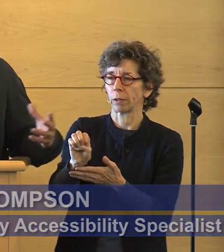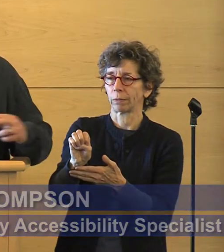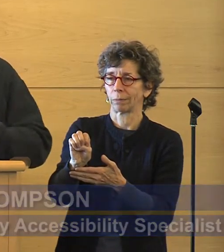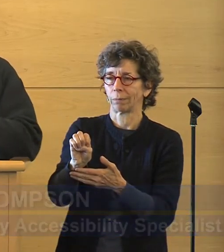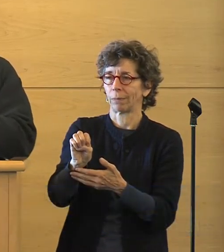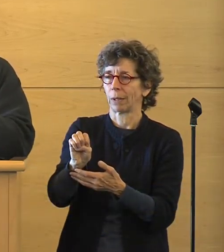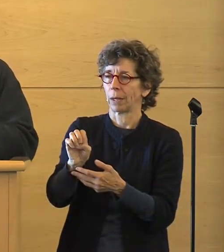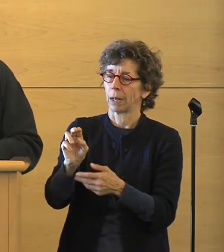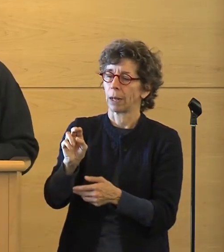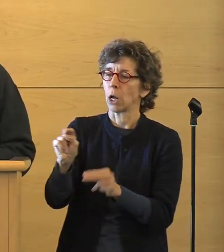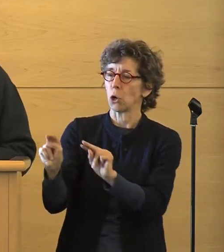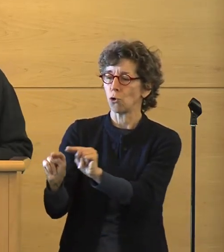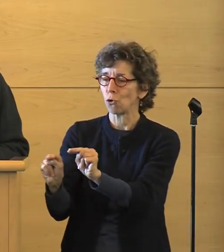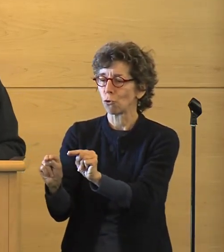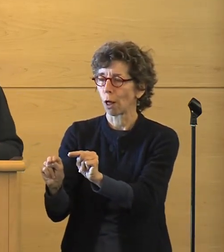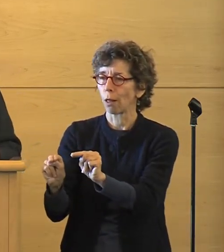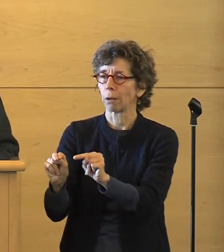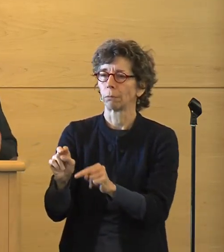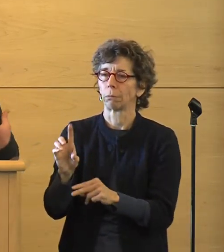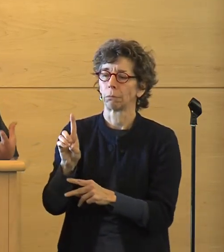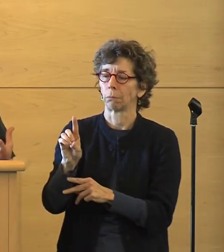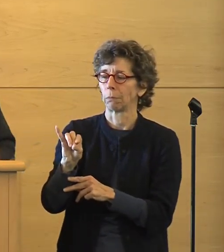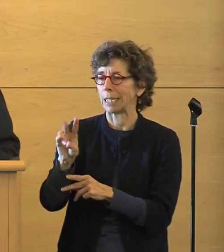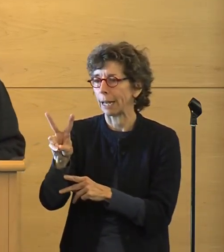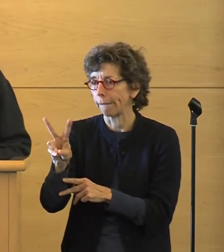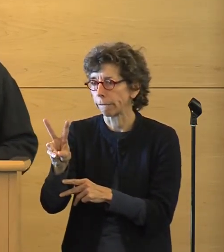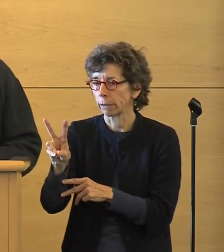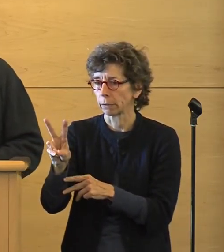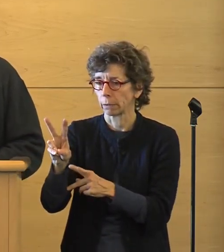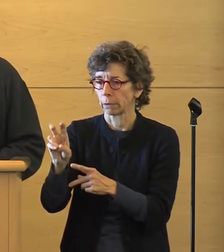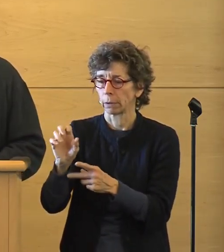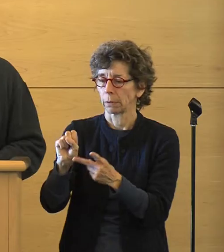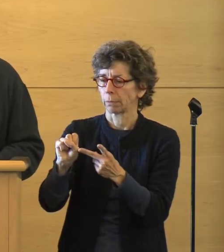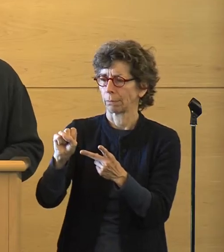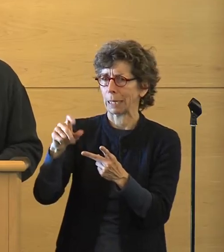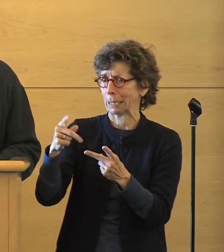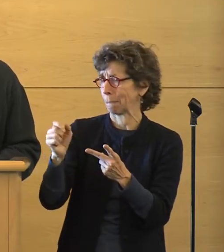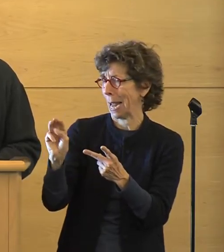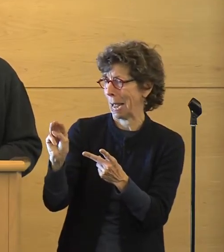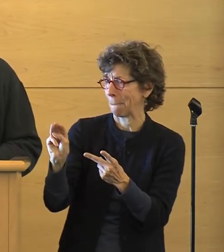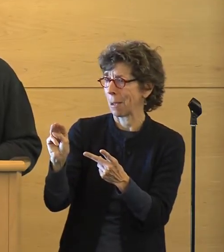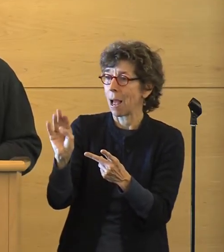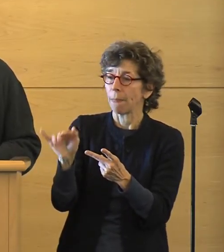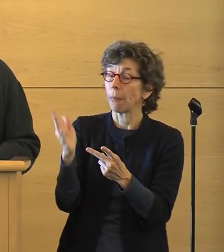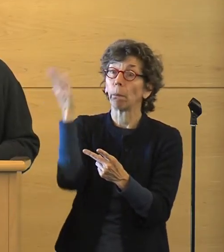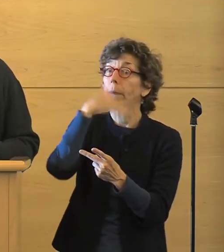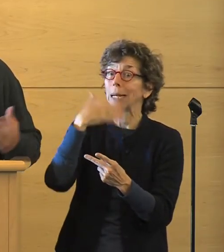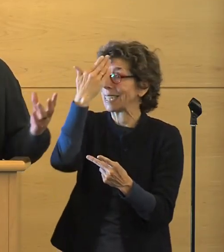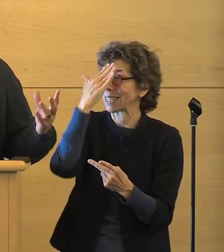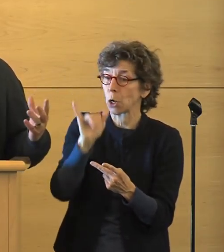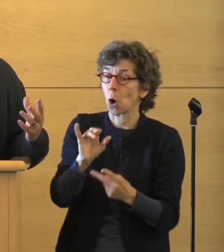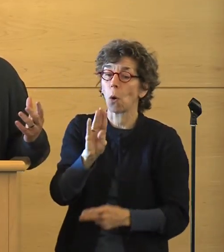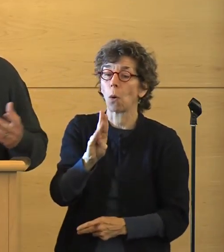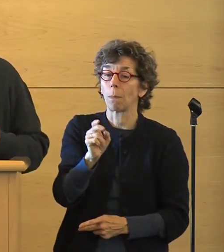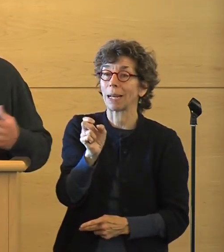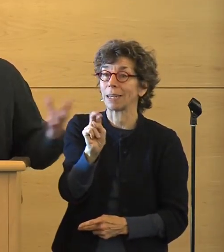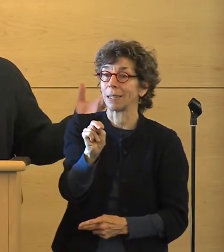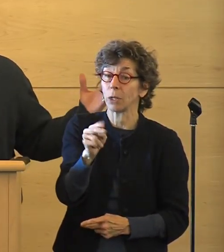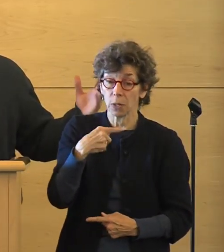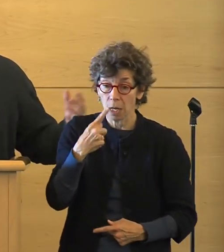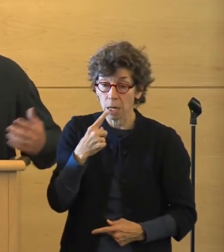It's only listening for things that it knows are clickable, like links and buttons. And so if it's